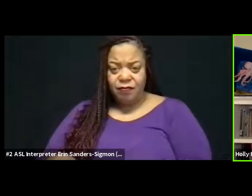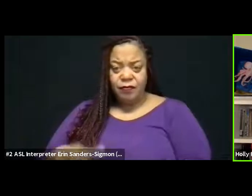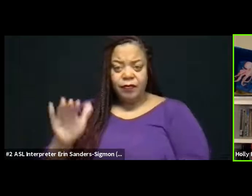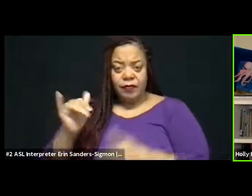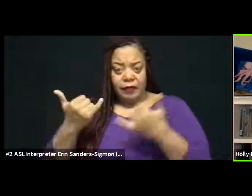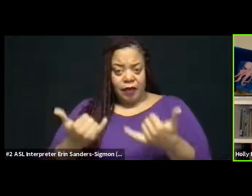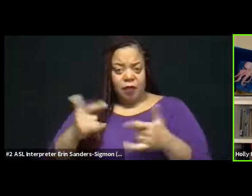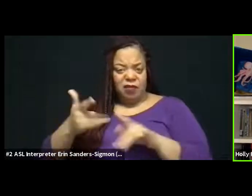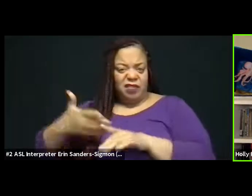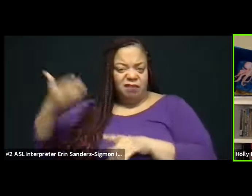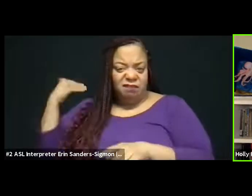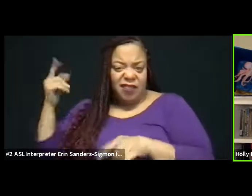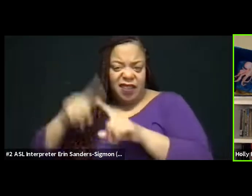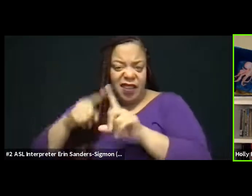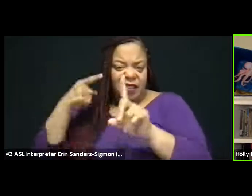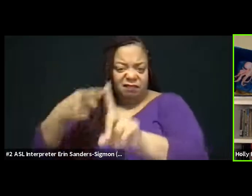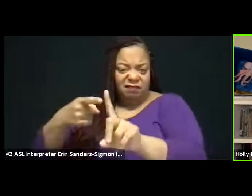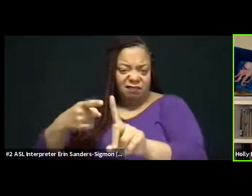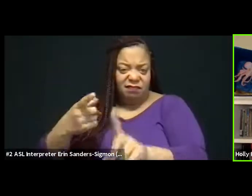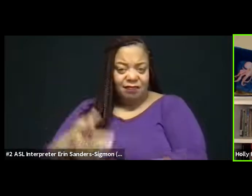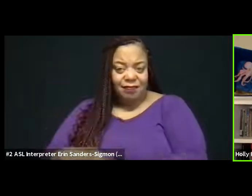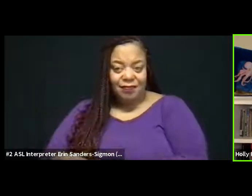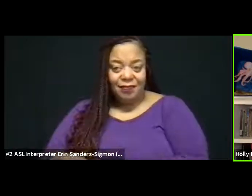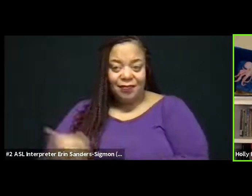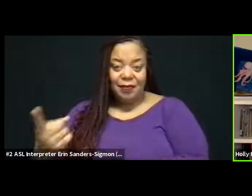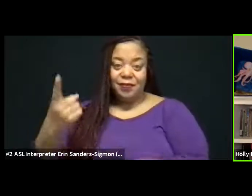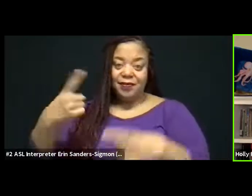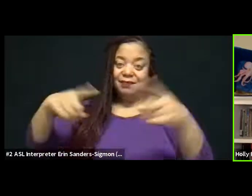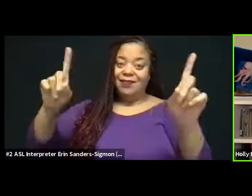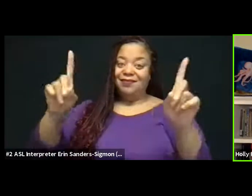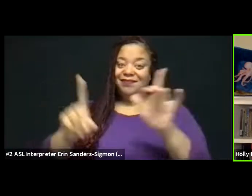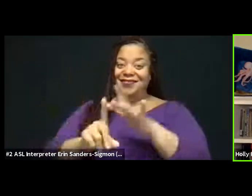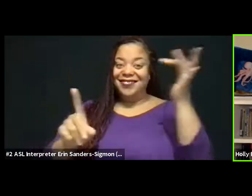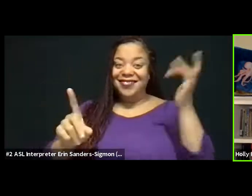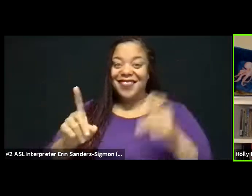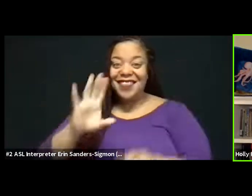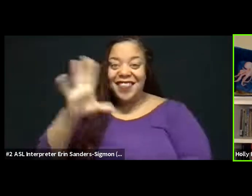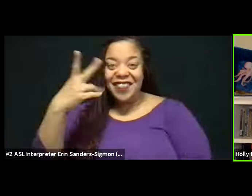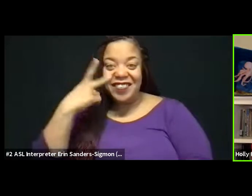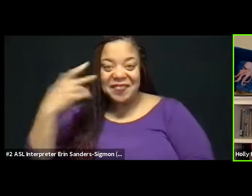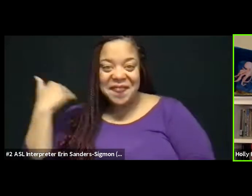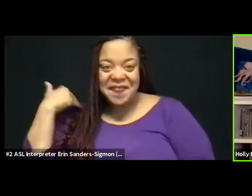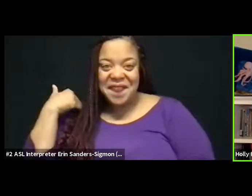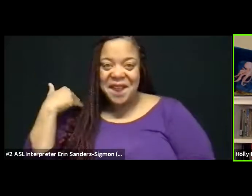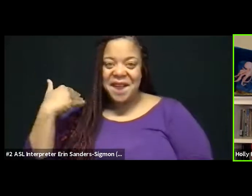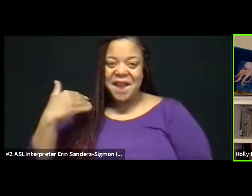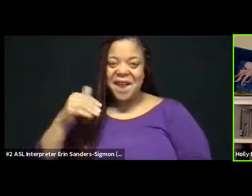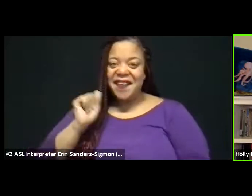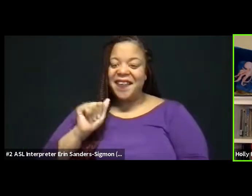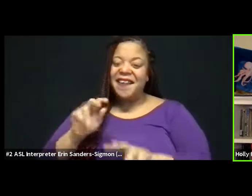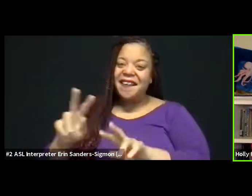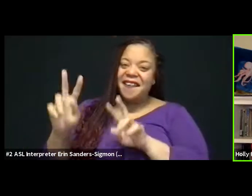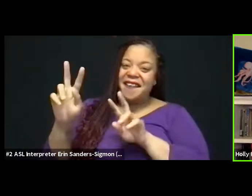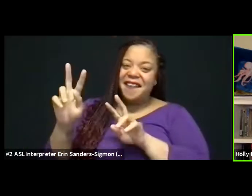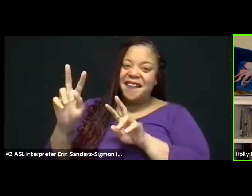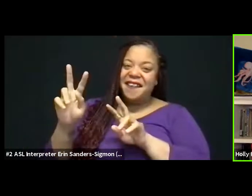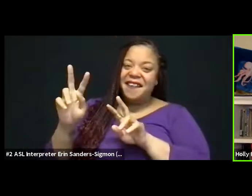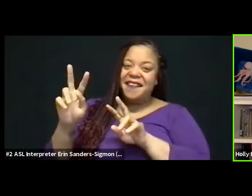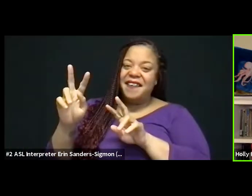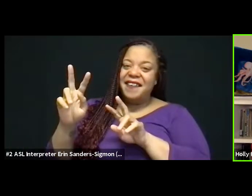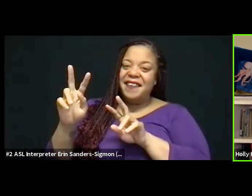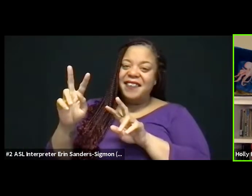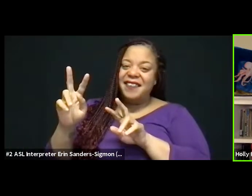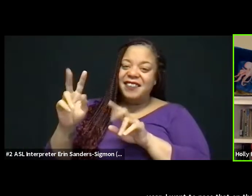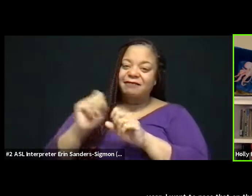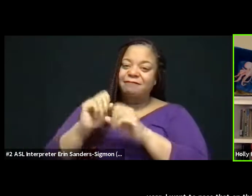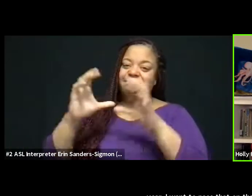are famous and not something that students can relate to. And so I know